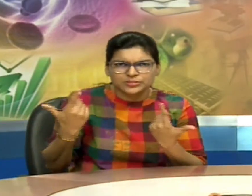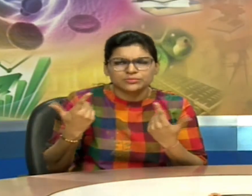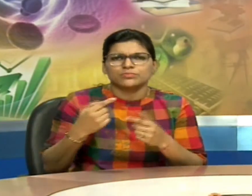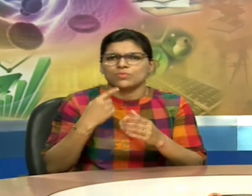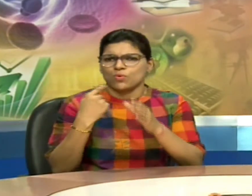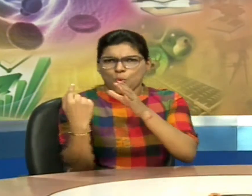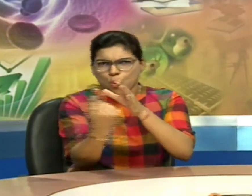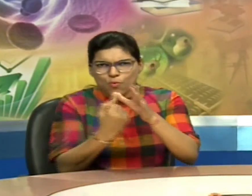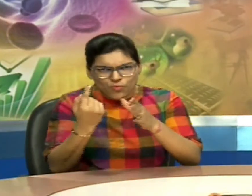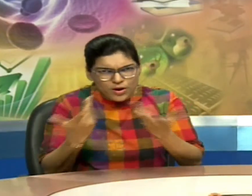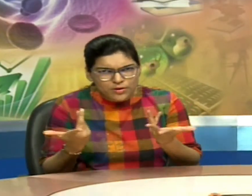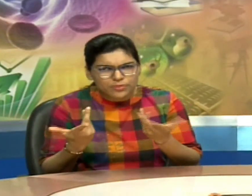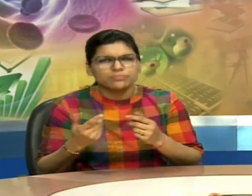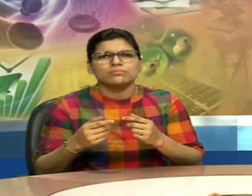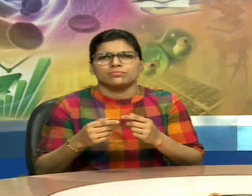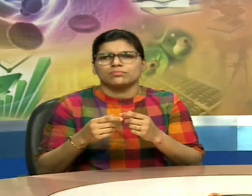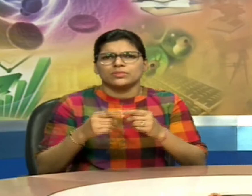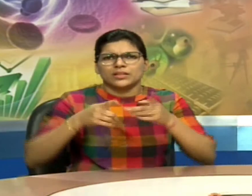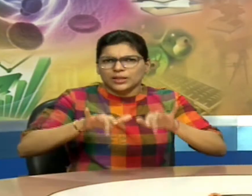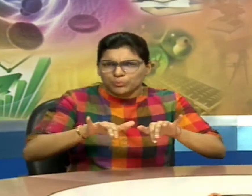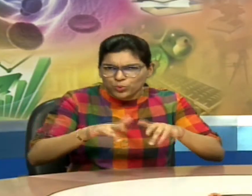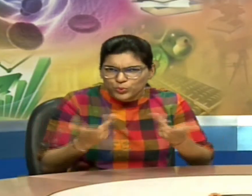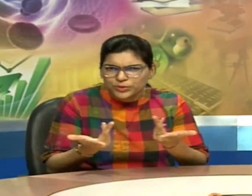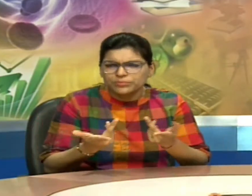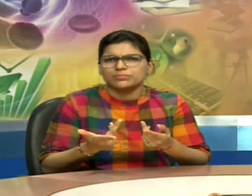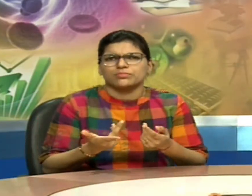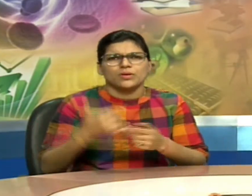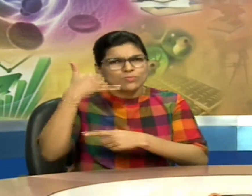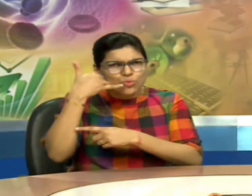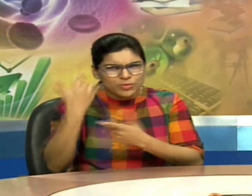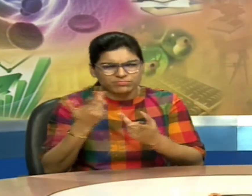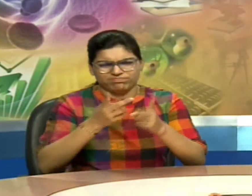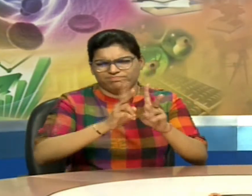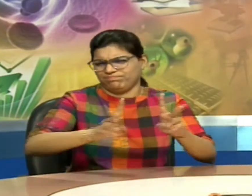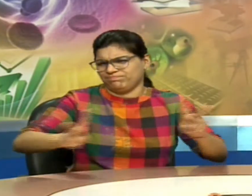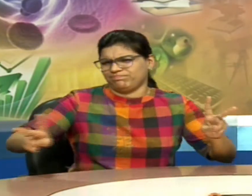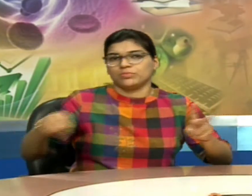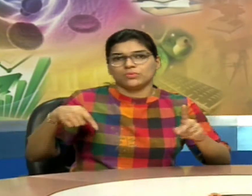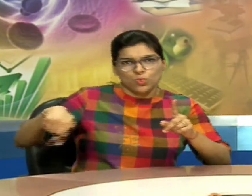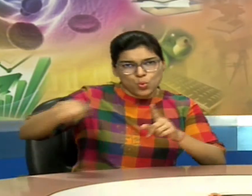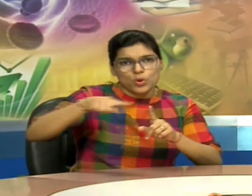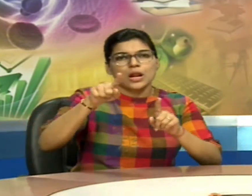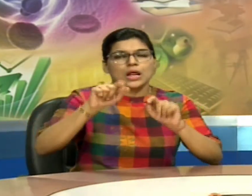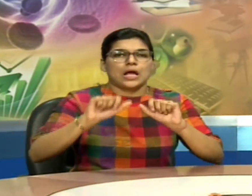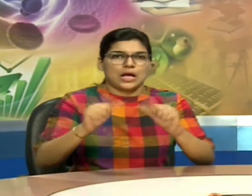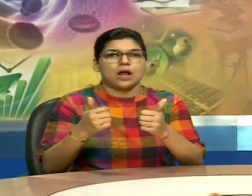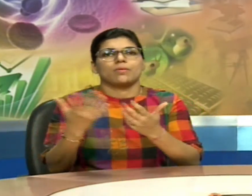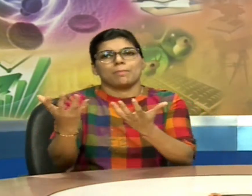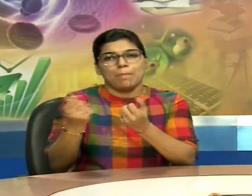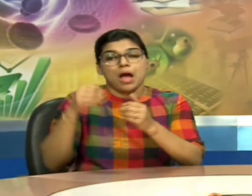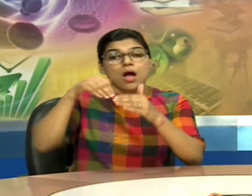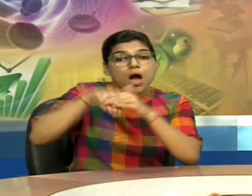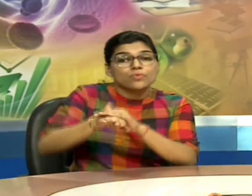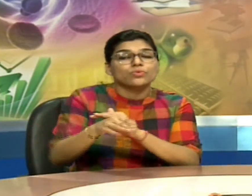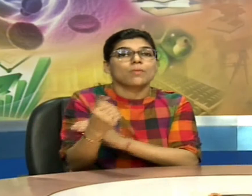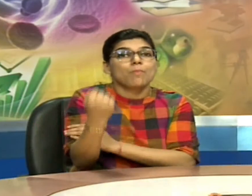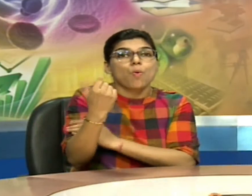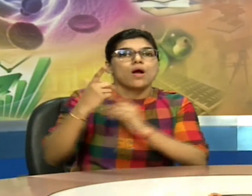had different structure, and nowadays we have different machinery or more modern